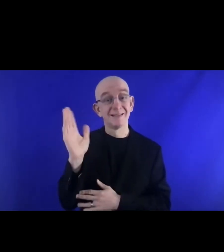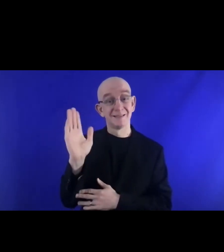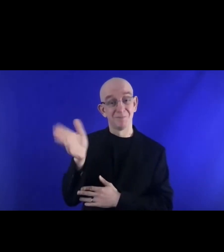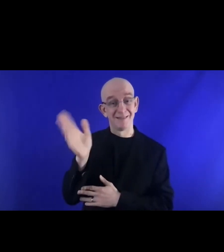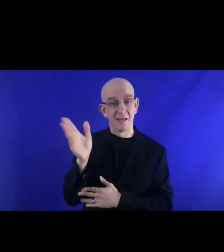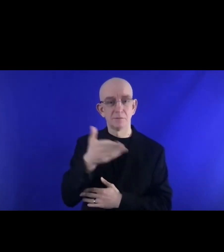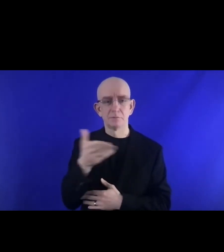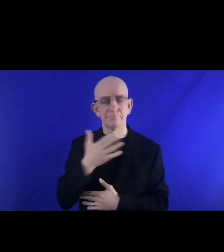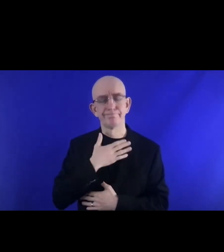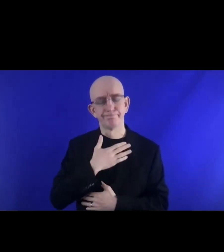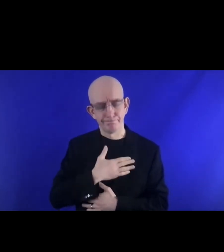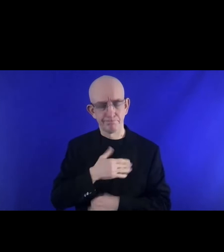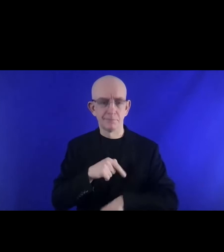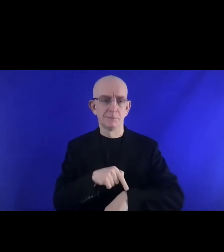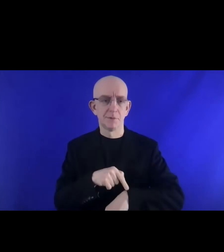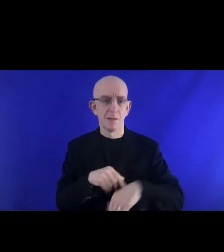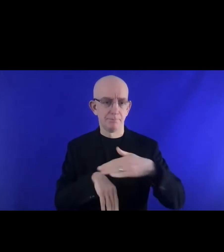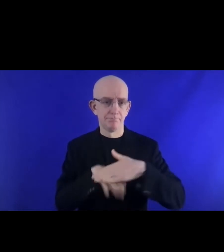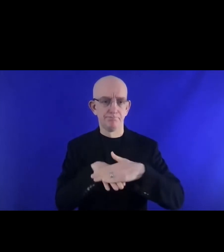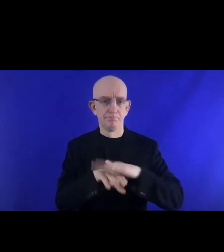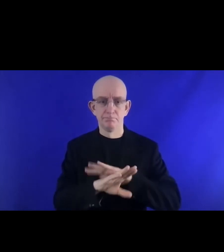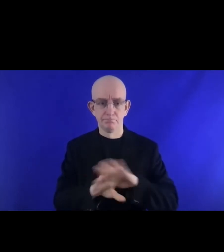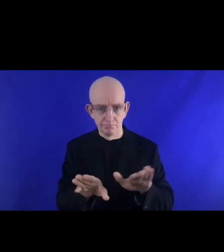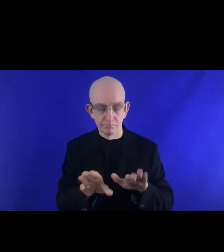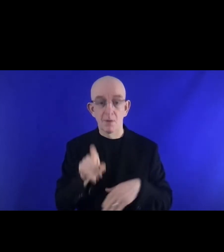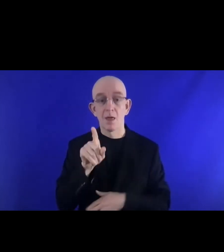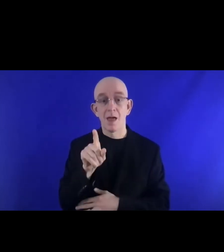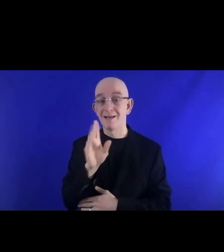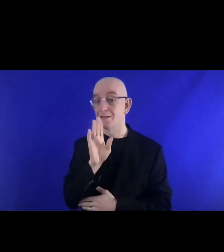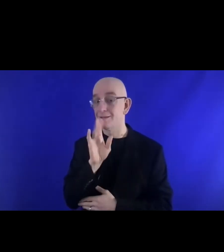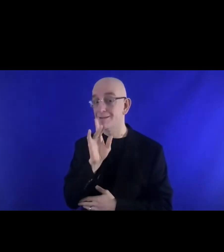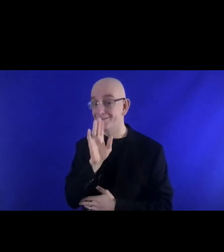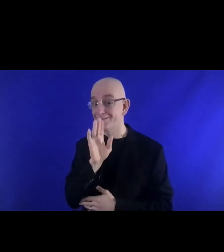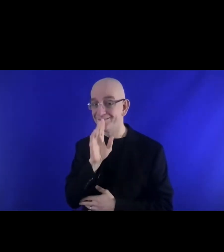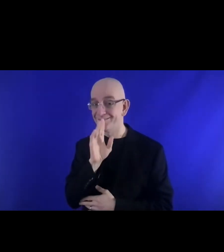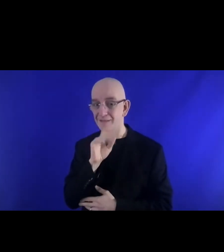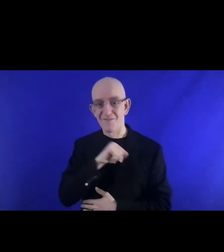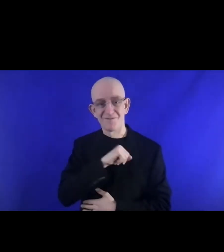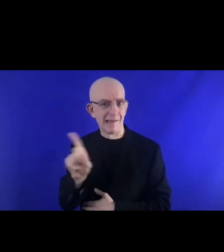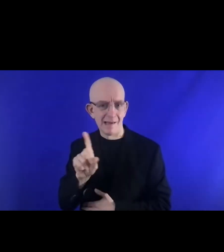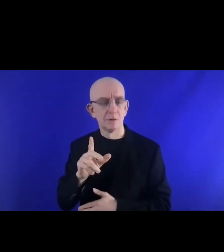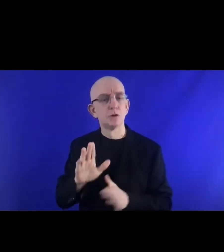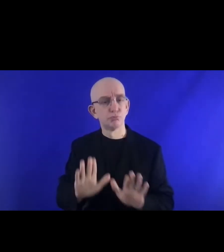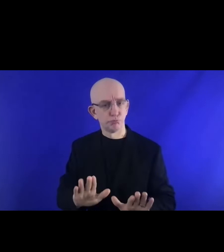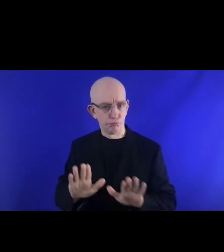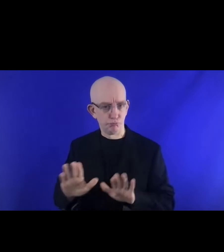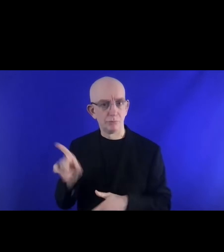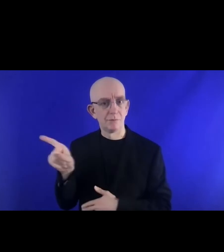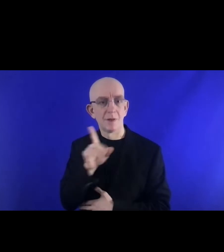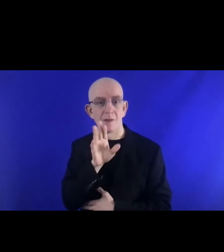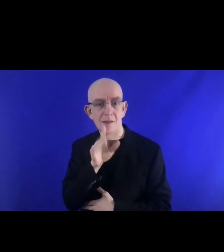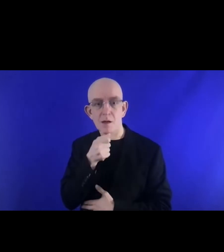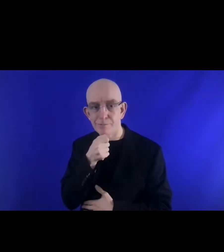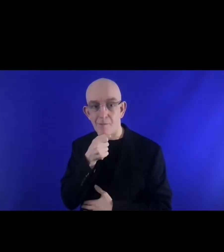and subtitlers can follow. We would like to thank the logistics and communications team of the International